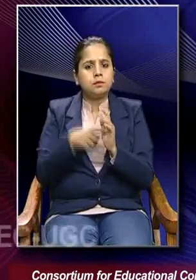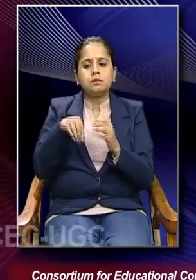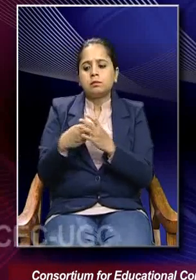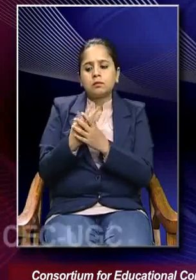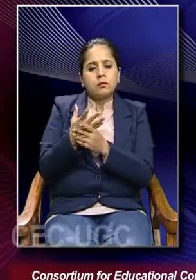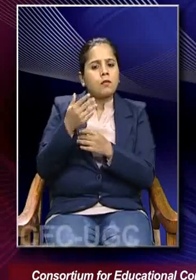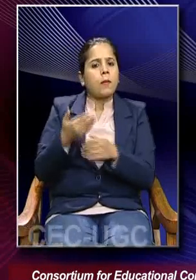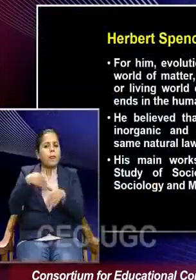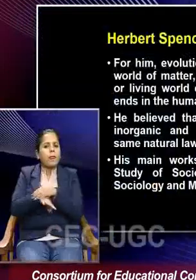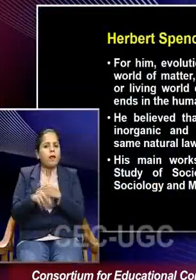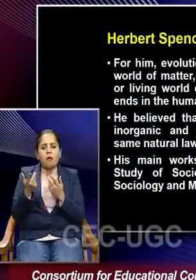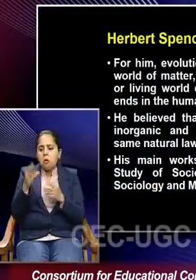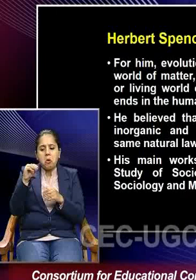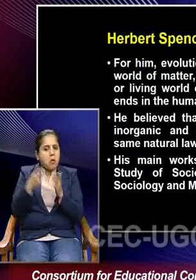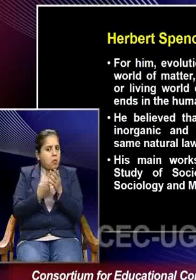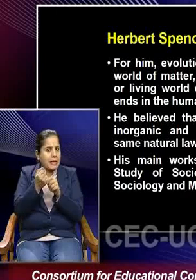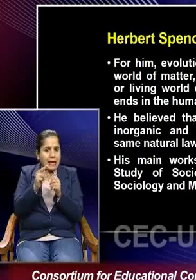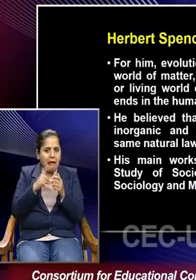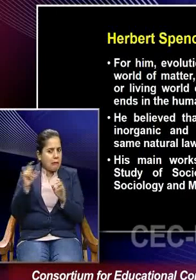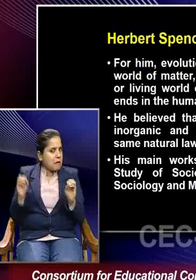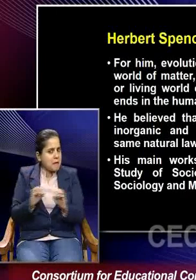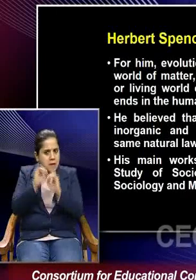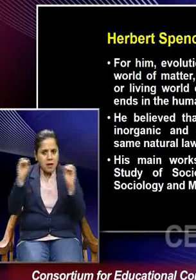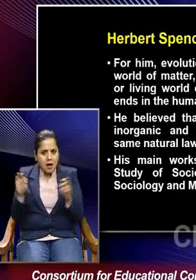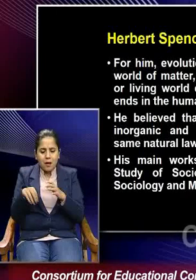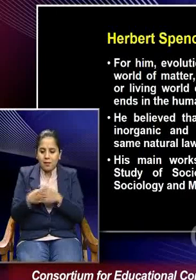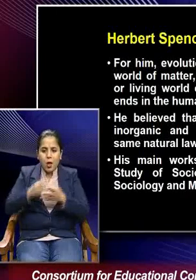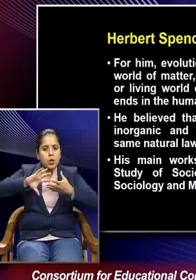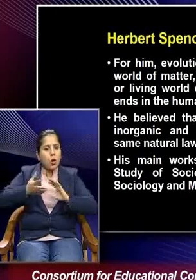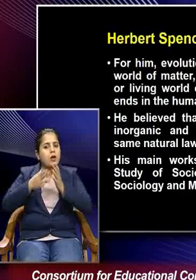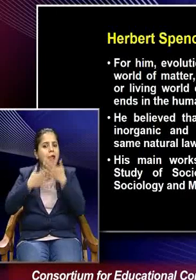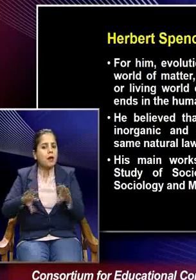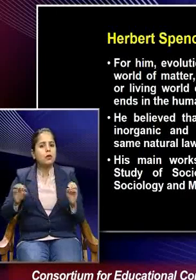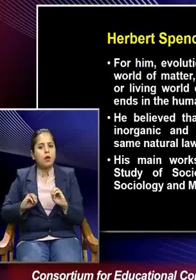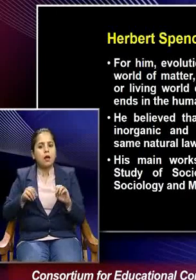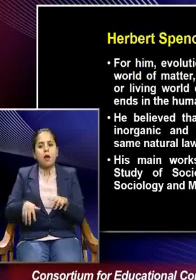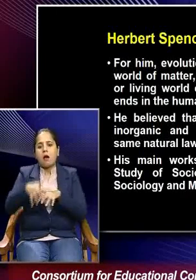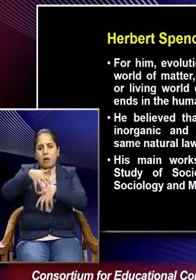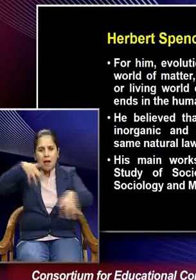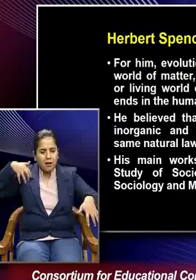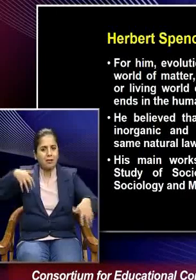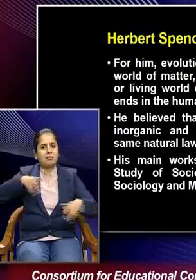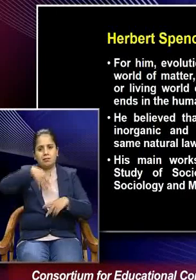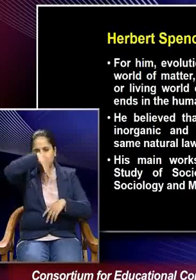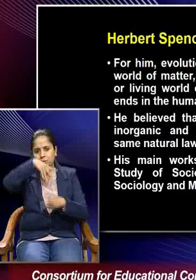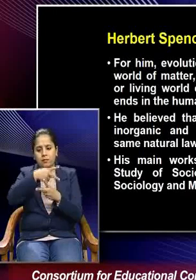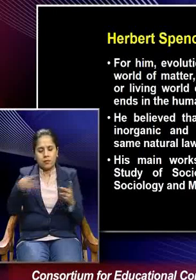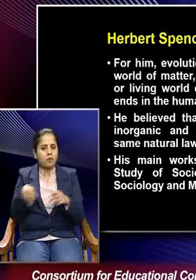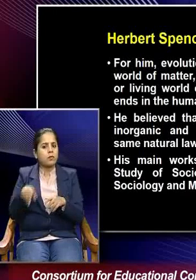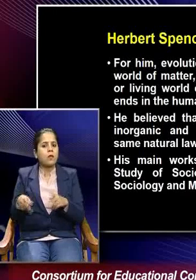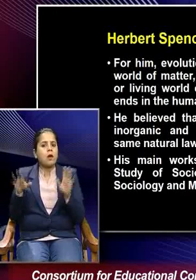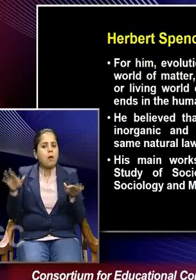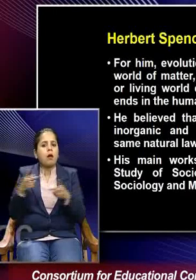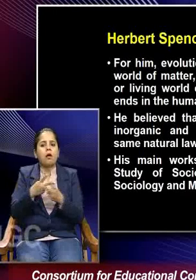the inorganic stage, goes through the organic or living worlds of plants and animals, and ends in the human and